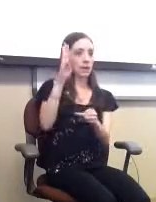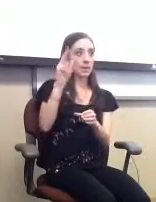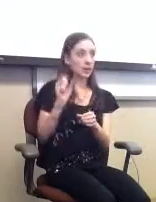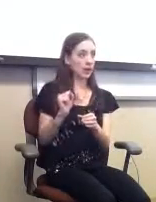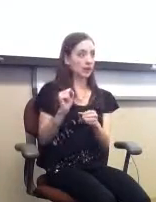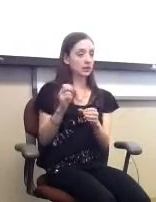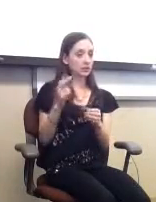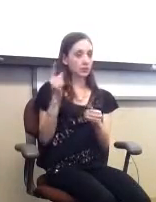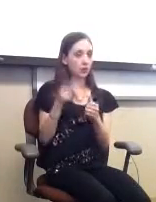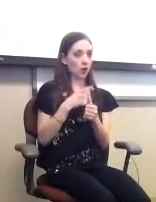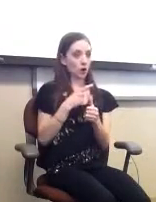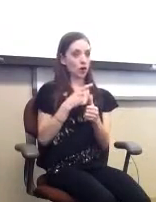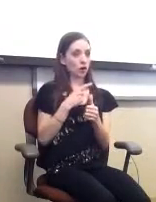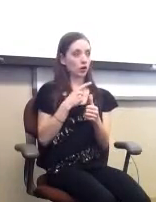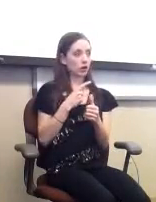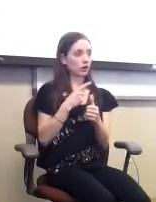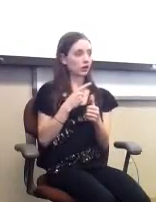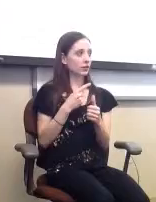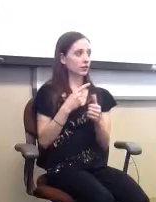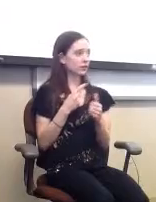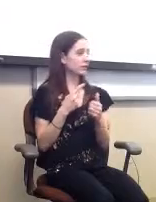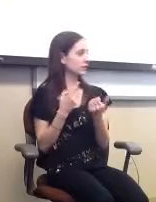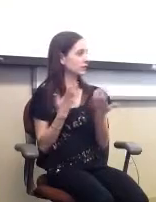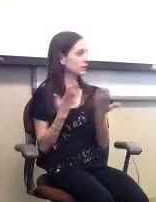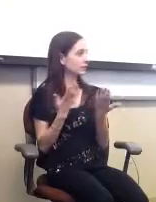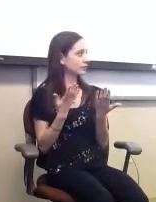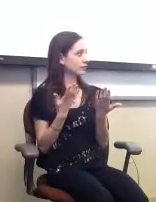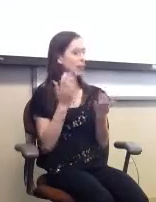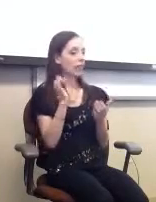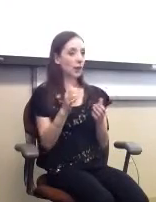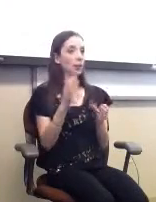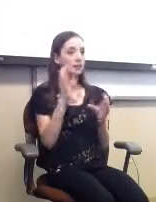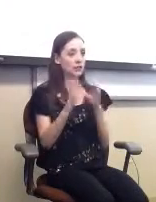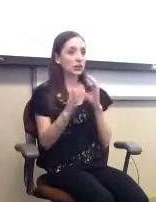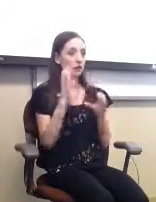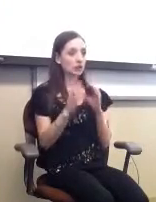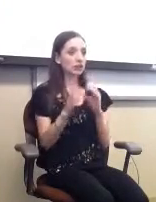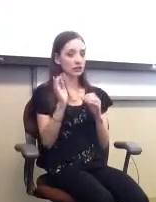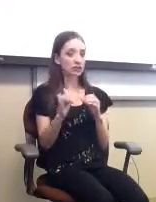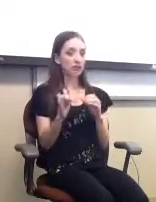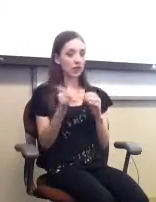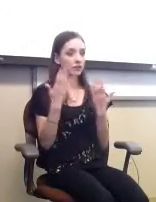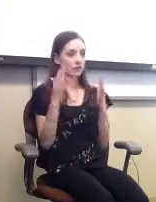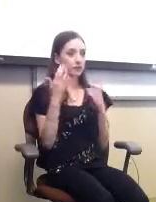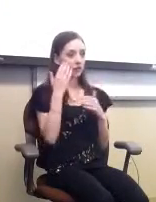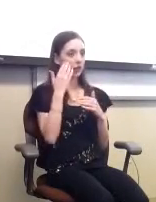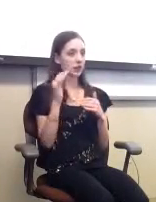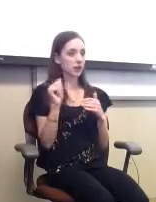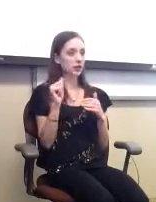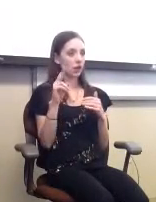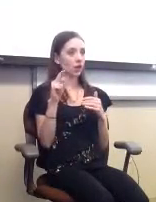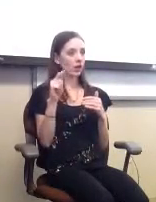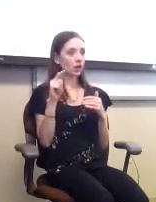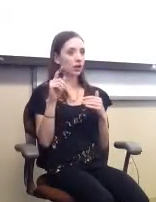That's what happened last week. Where did that bike? Honestly, that was the conversation I had with the auditor, and it wasn't even based on the file that was here in our office. Mm-hmm.